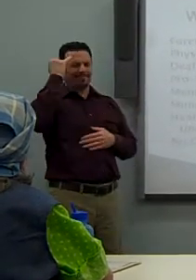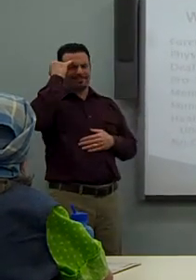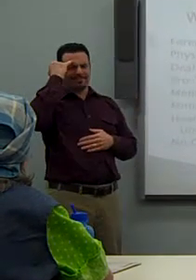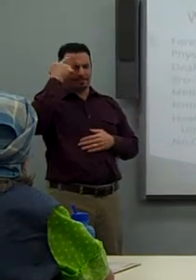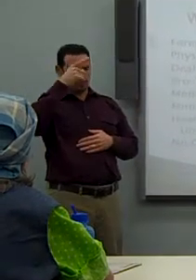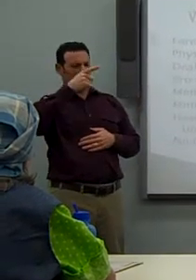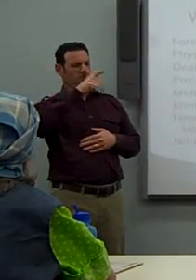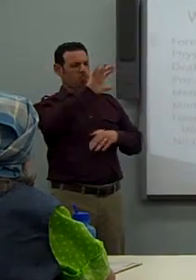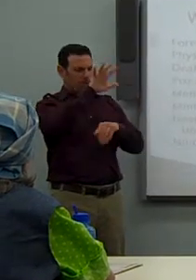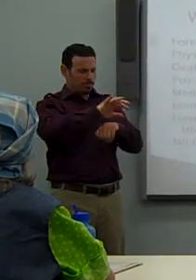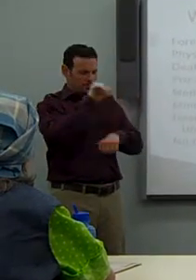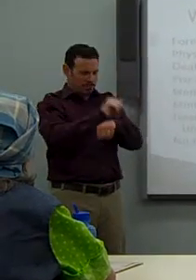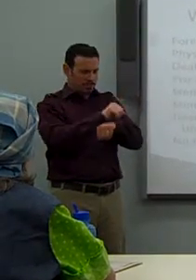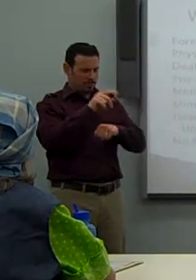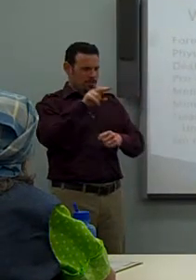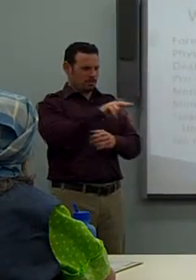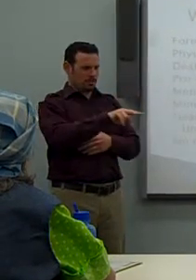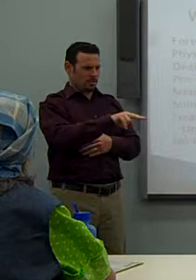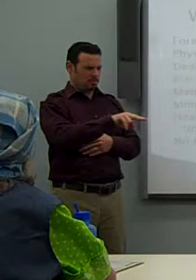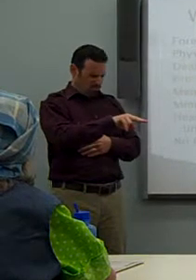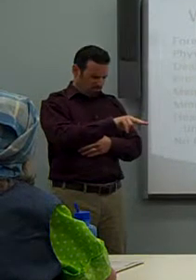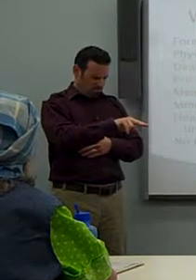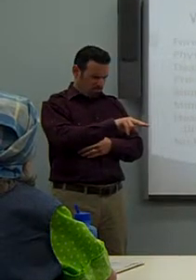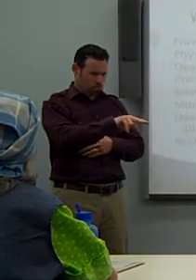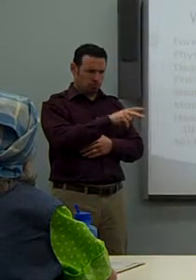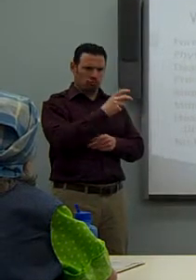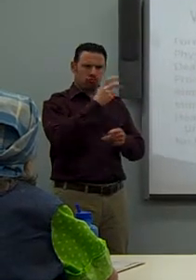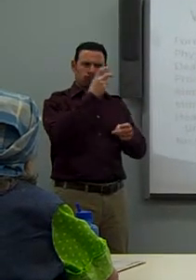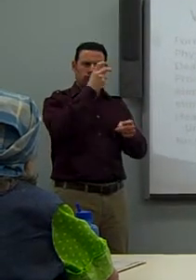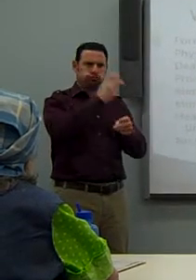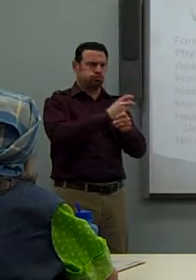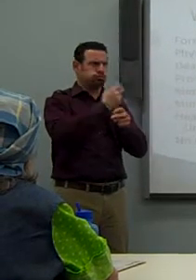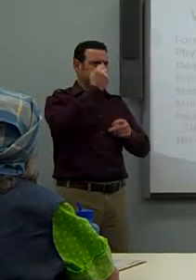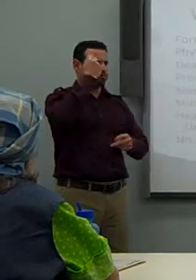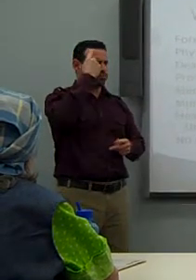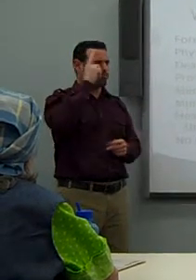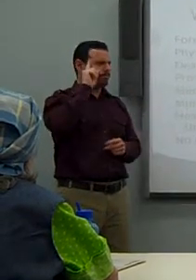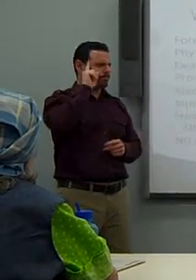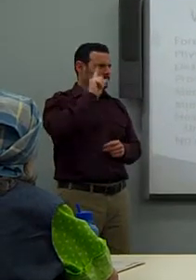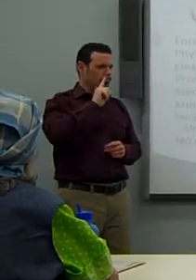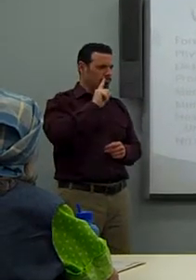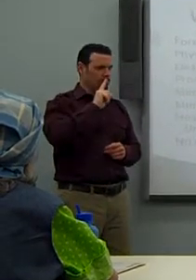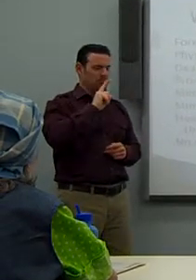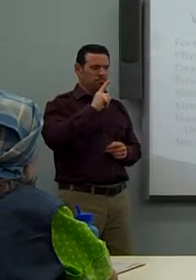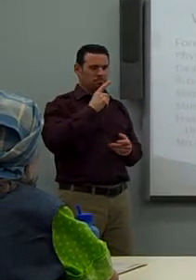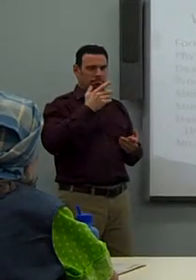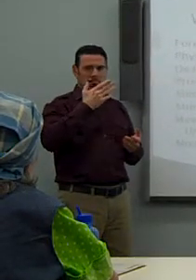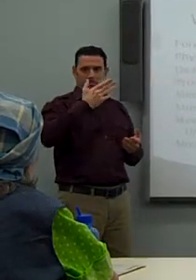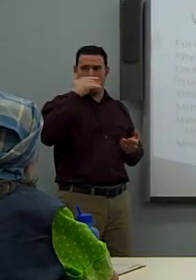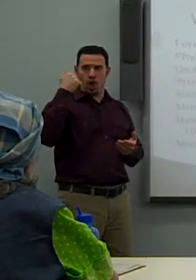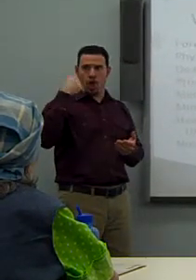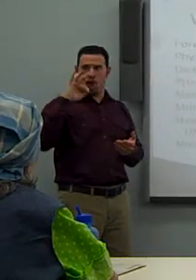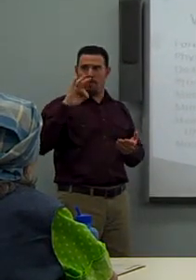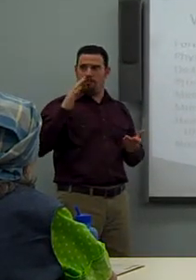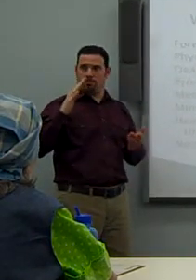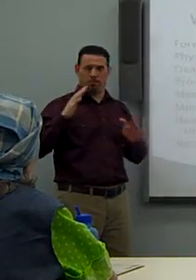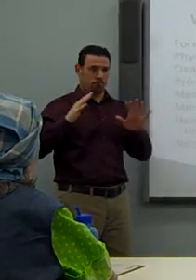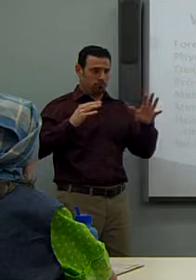It's important for interpreters to understand that when they come into appointment, it could be really tough to understand the